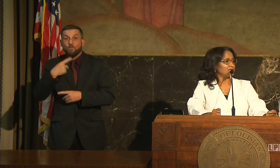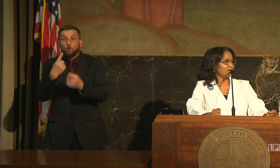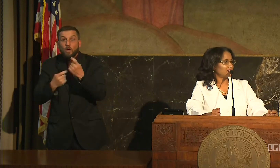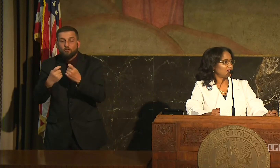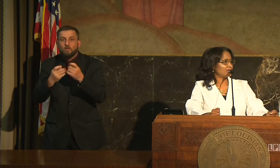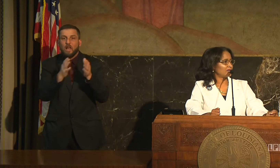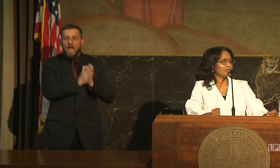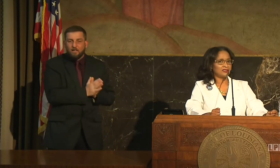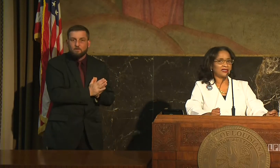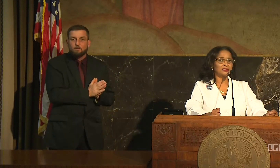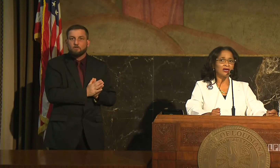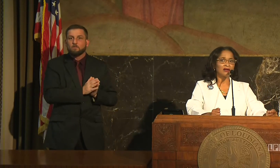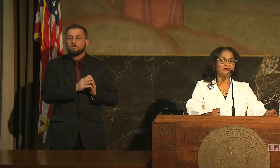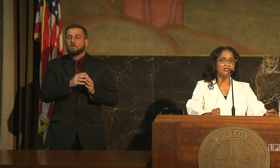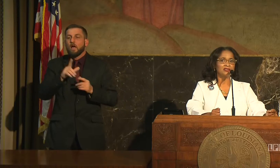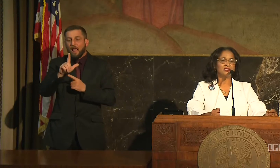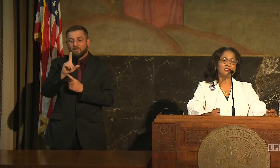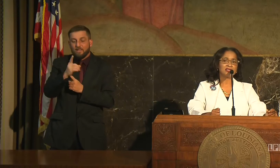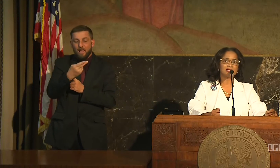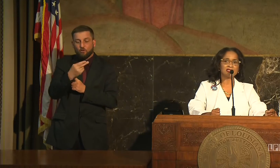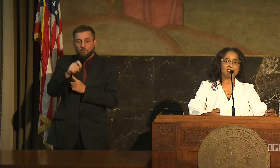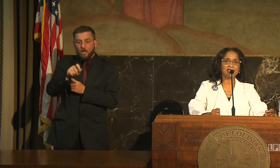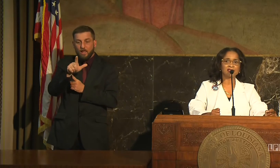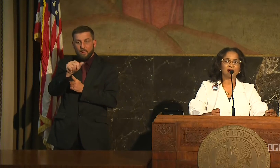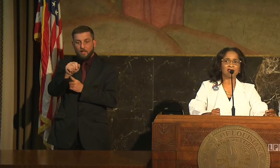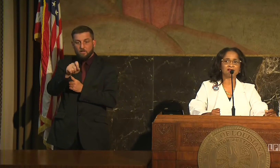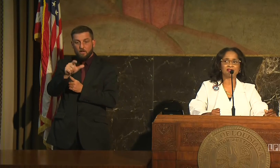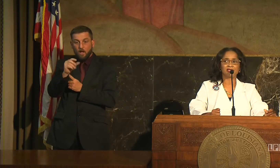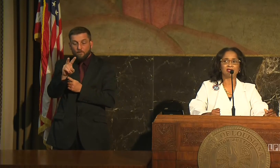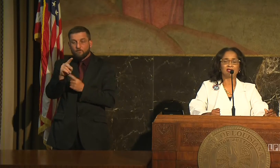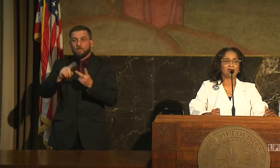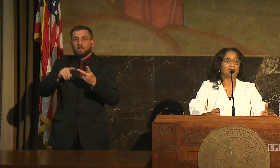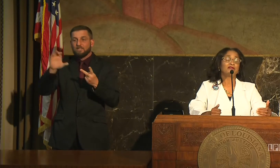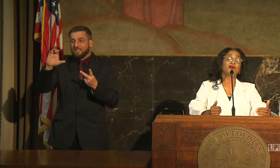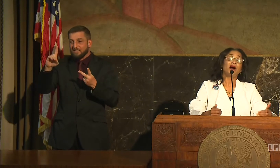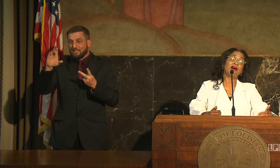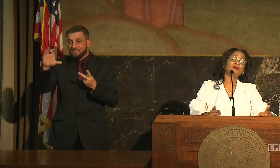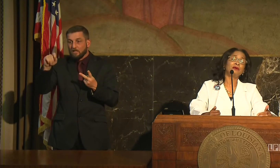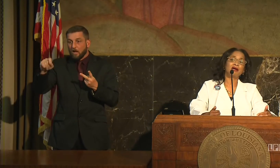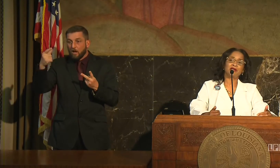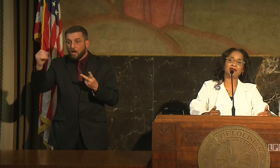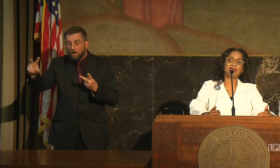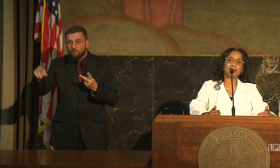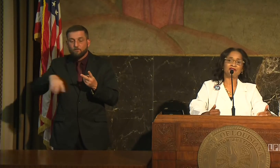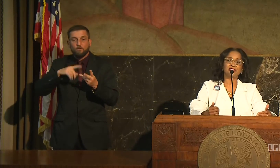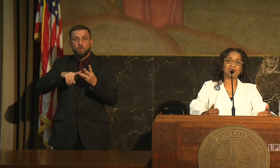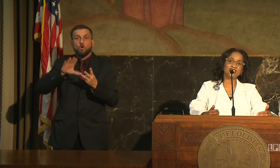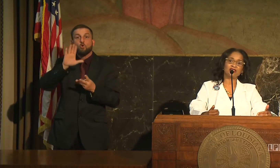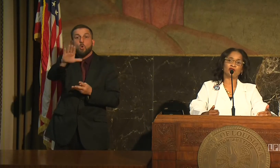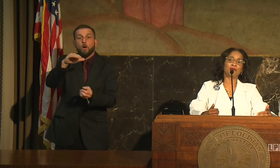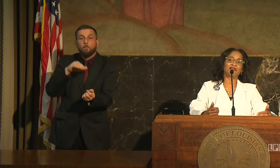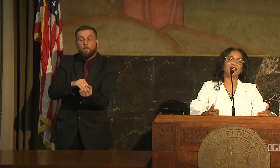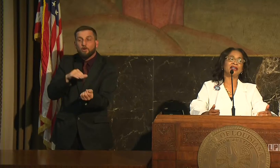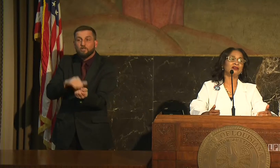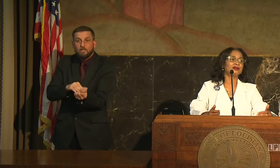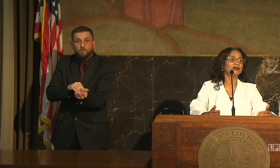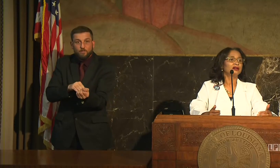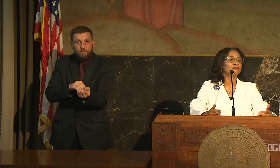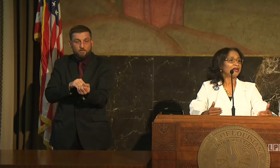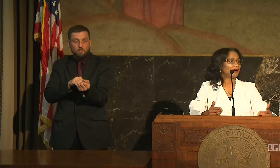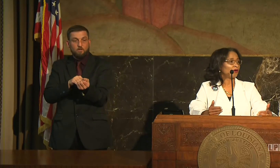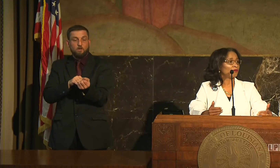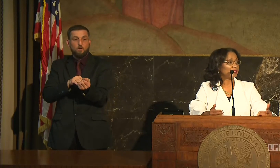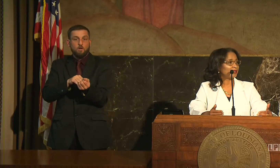to ldh.la.gov, cdc.gov. If you have a primary care physician or